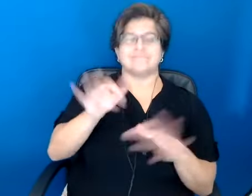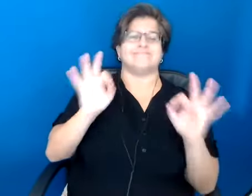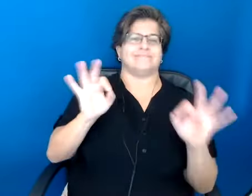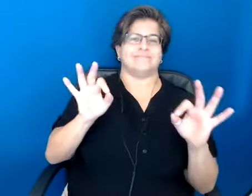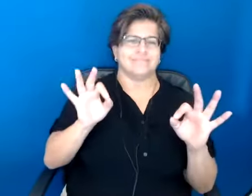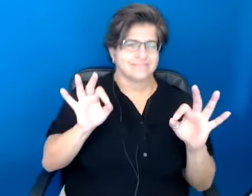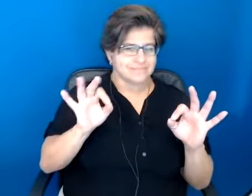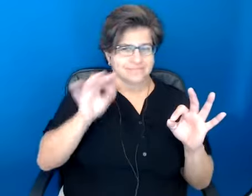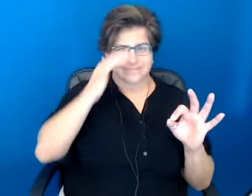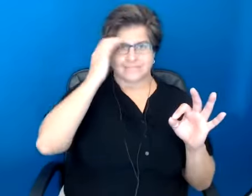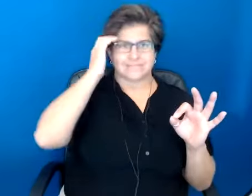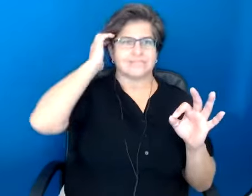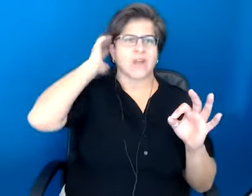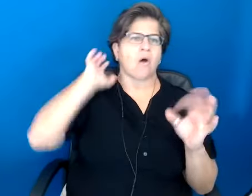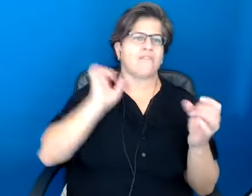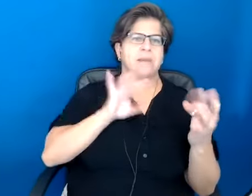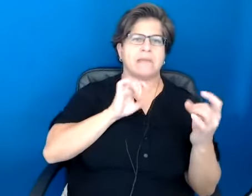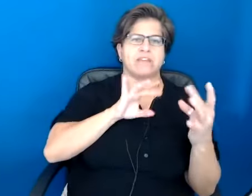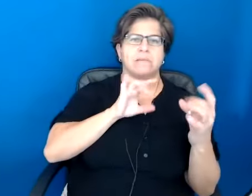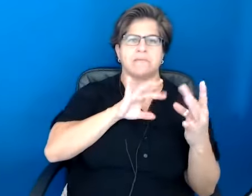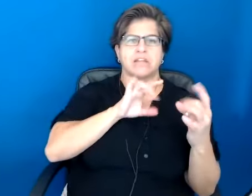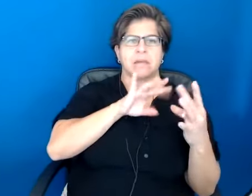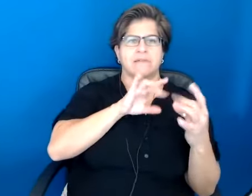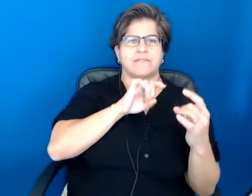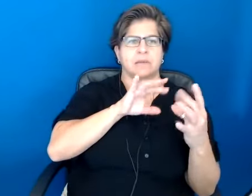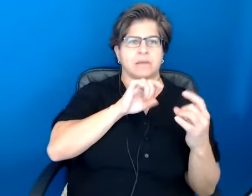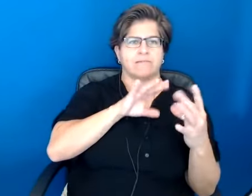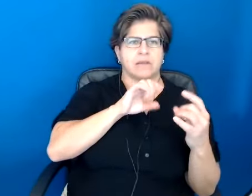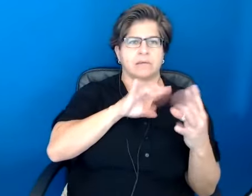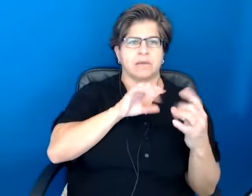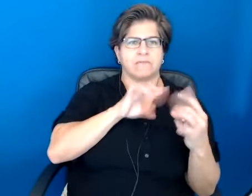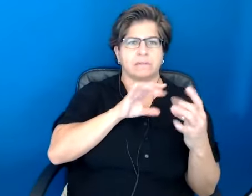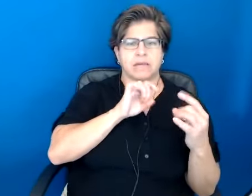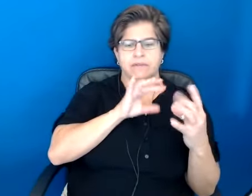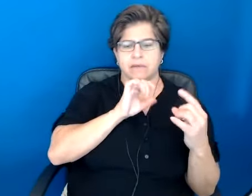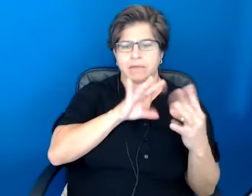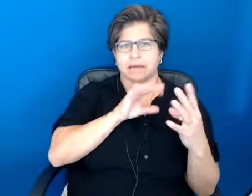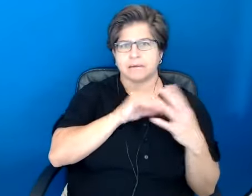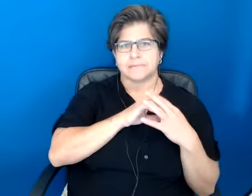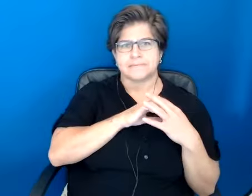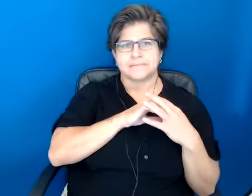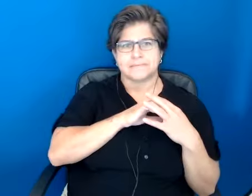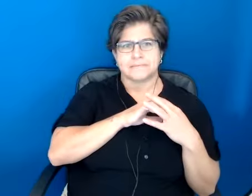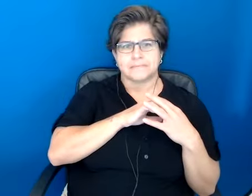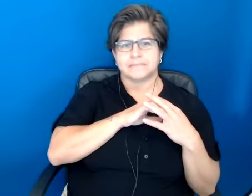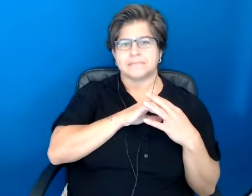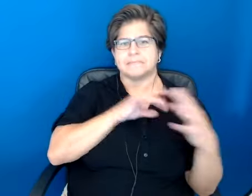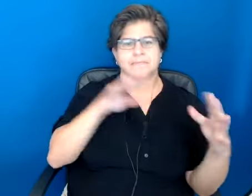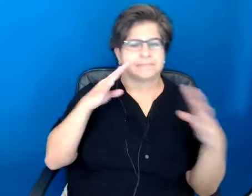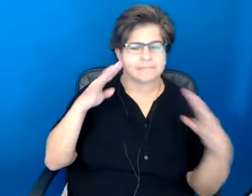Oh, got her. You got her? Yep. Pat, can you unmute yourself? Yep, there you are. Thank you.